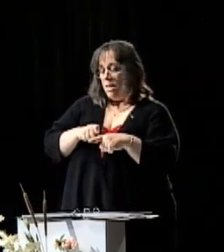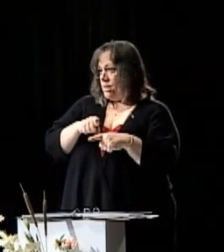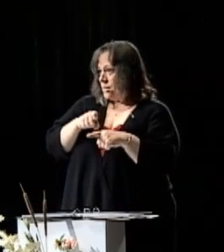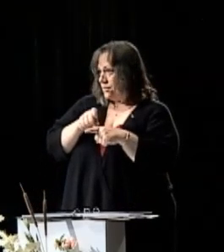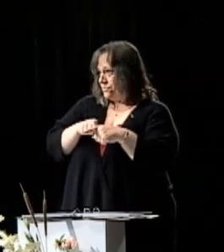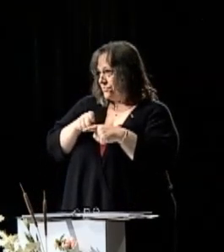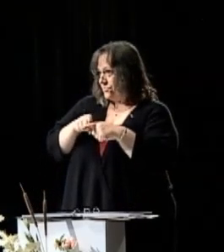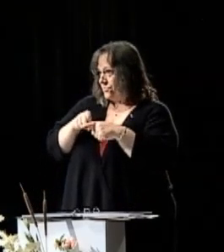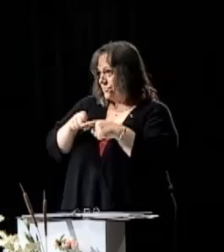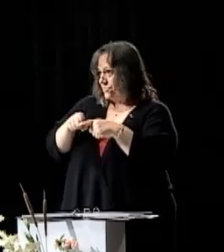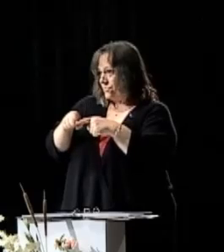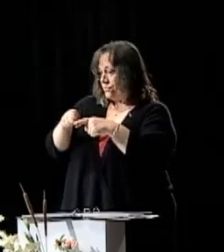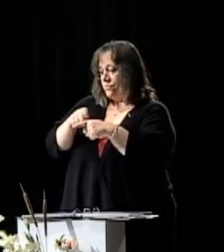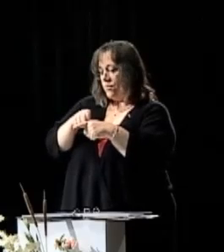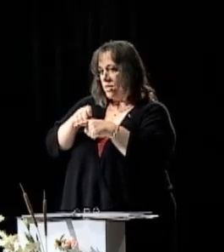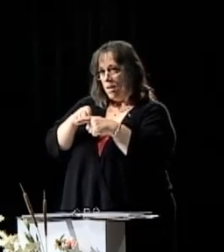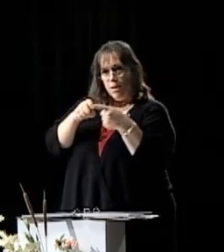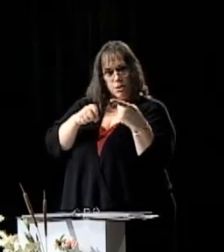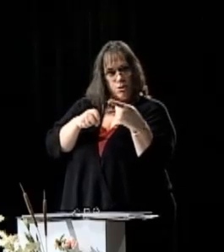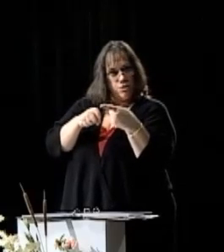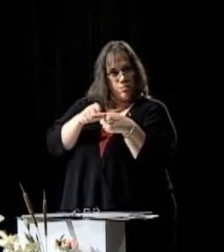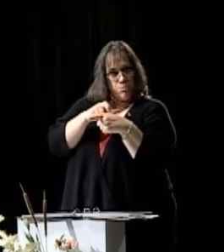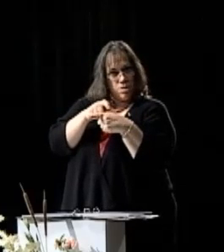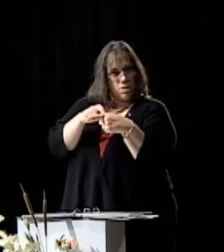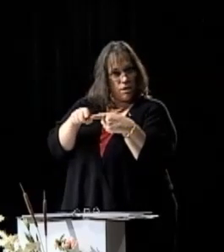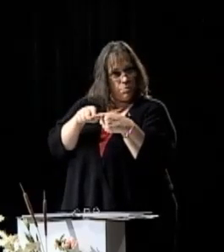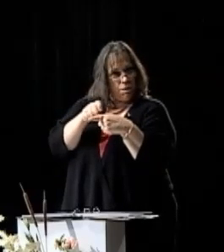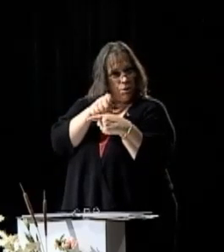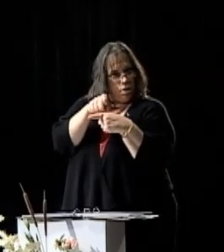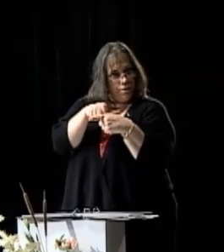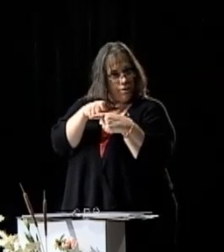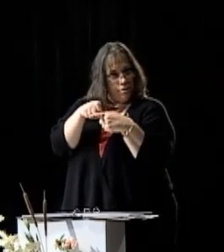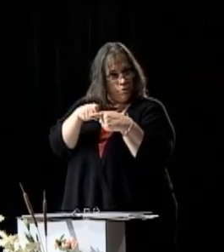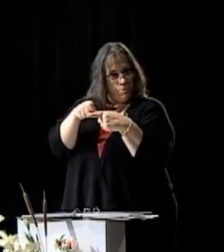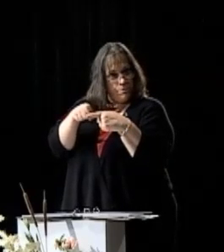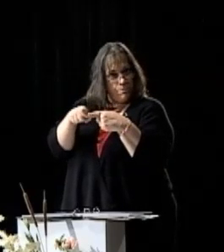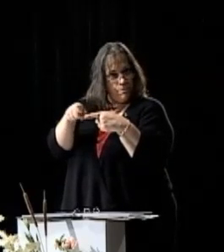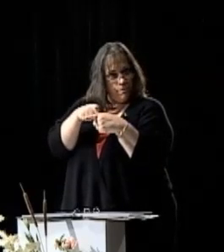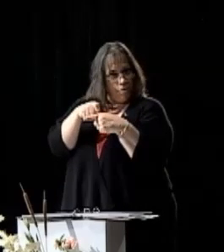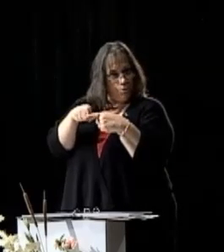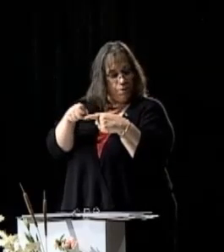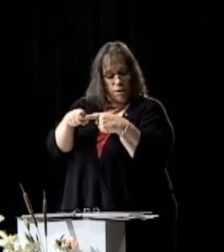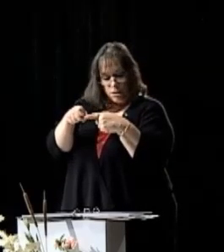Peas. So this represents like the pea pod and then the little beans for